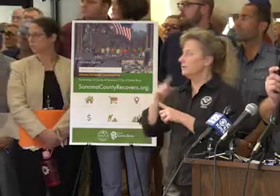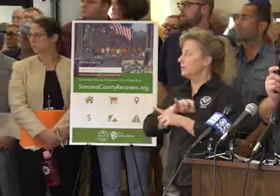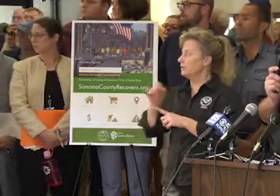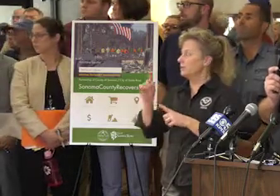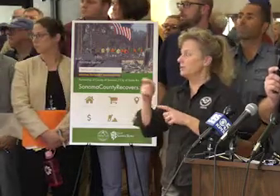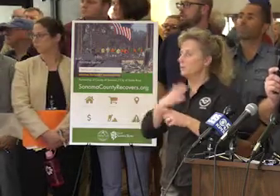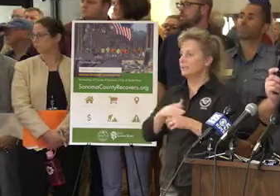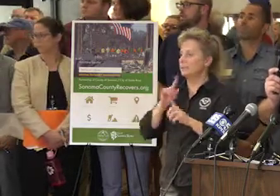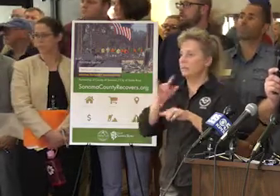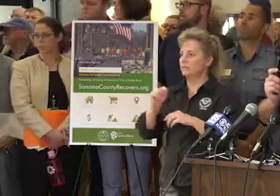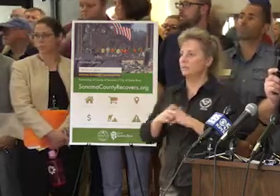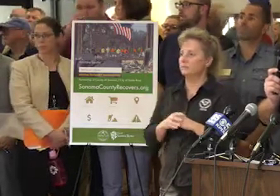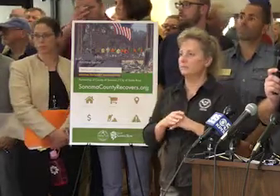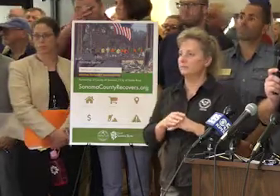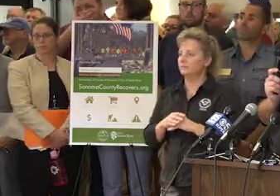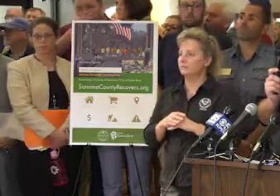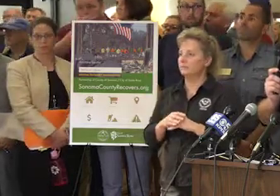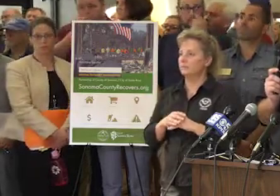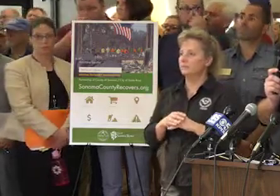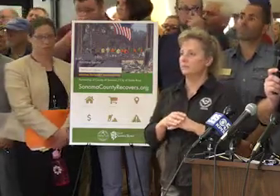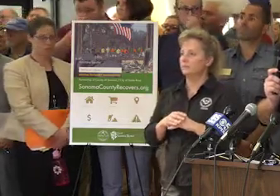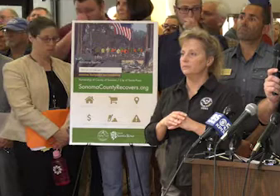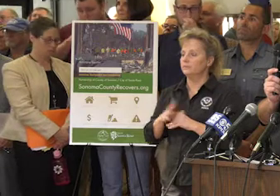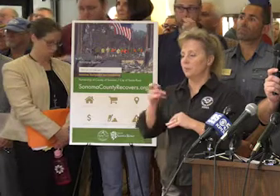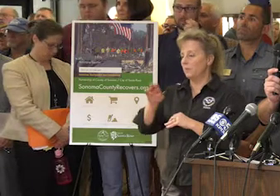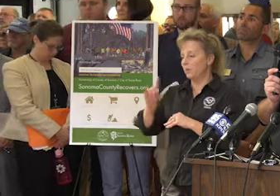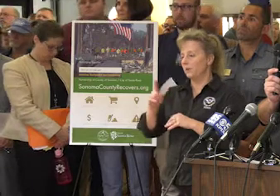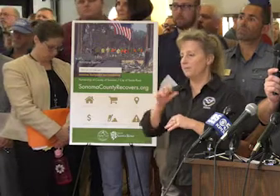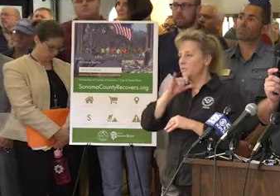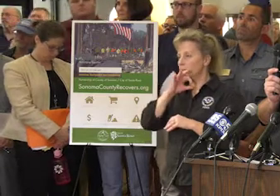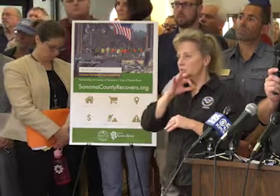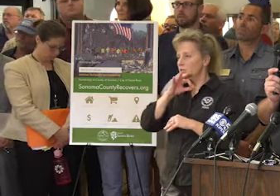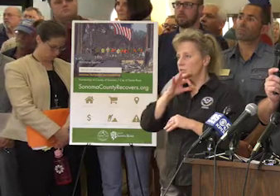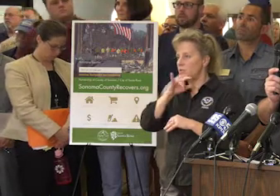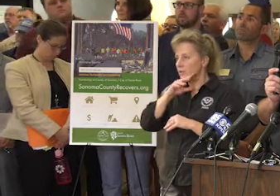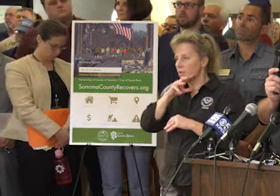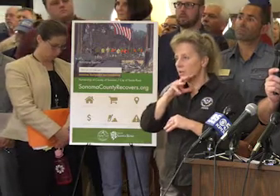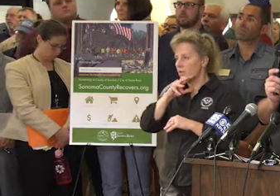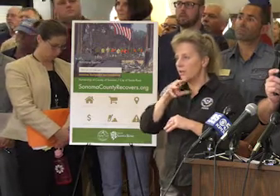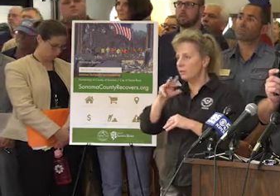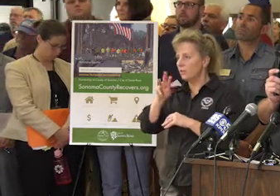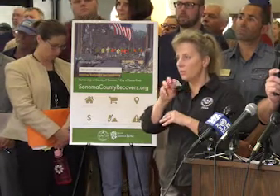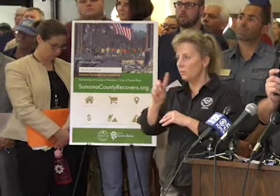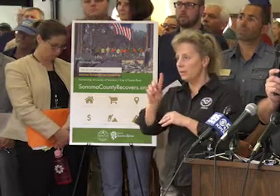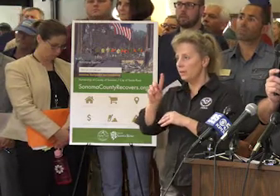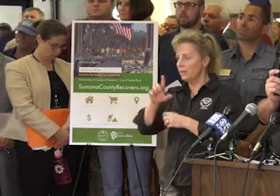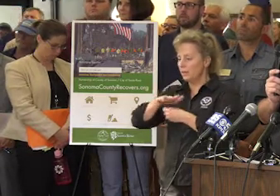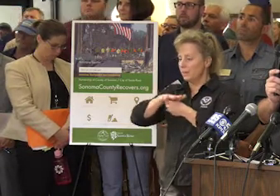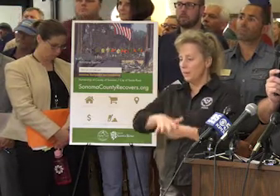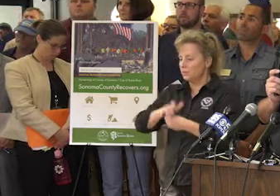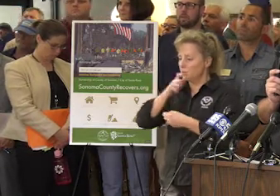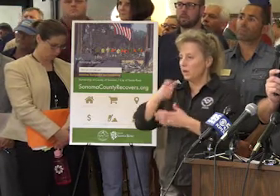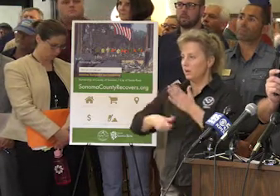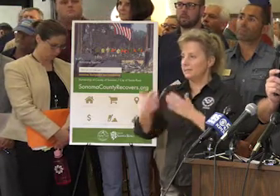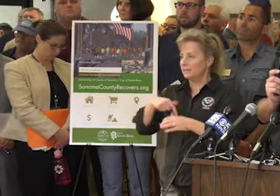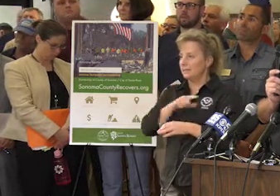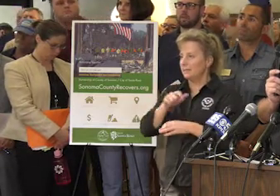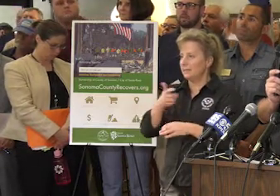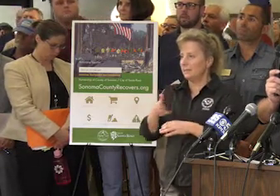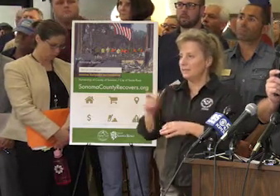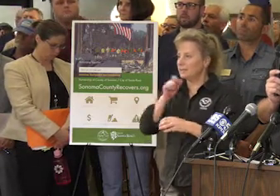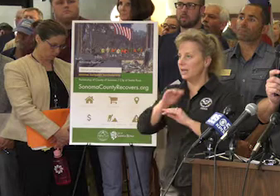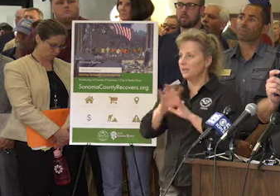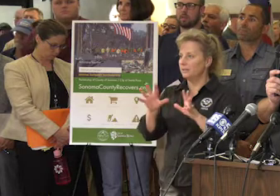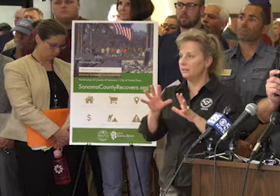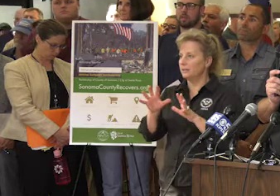question. Please answer. Perfect. The pulling of dirt and the decompaction is not going to cost us anything. Right now, it's not